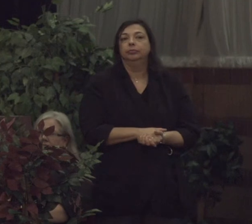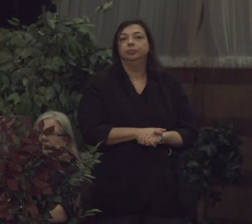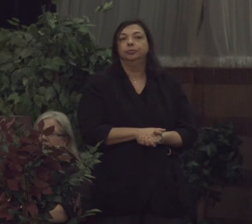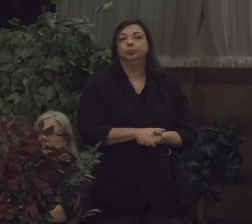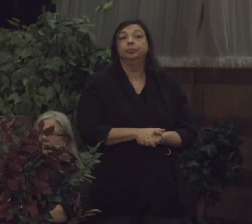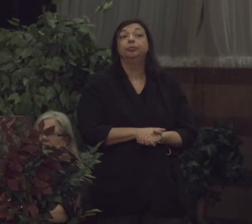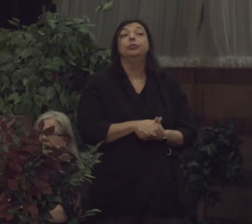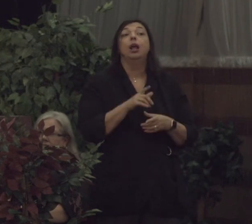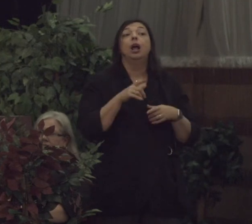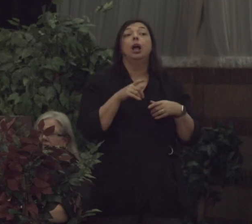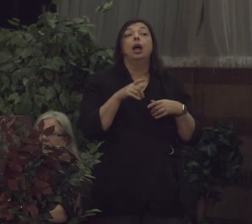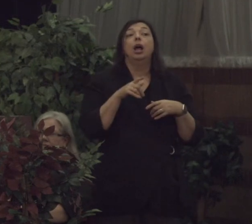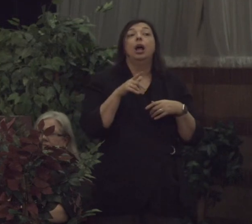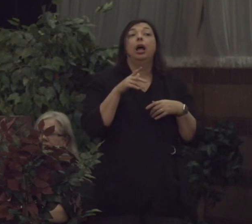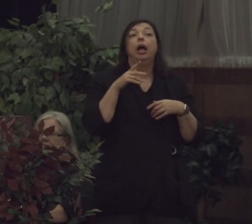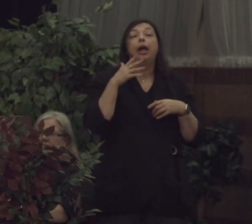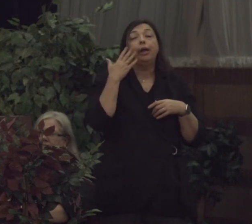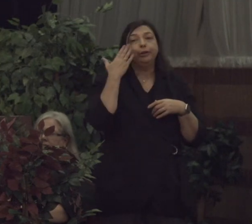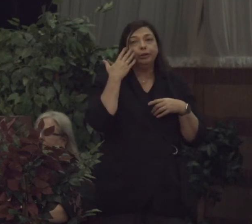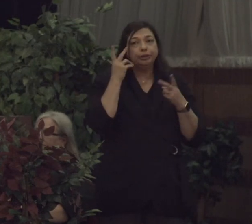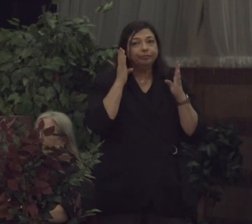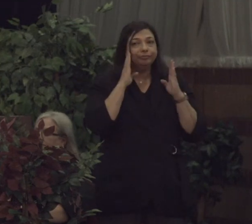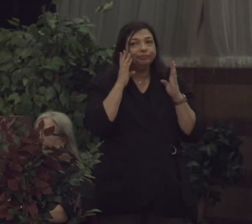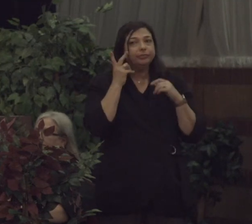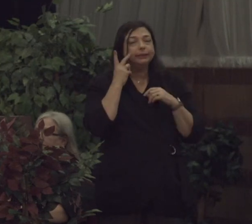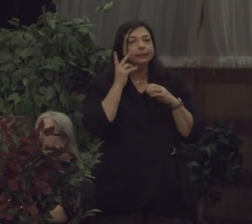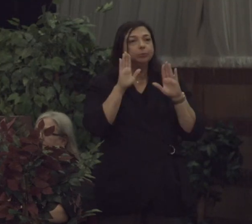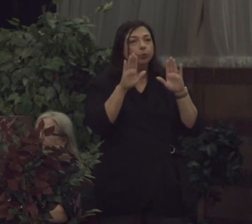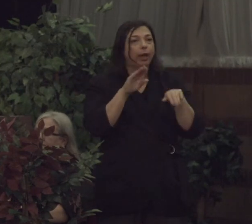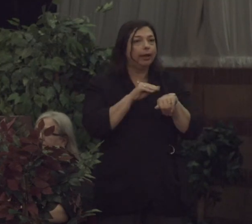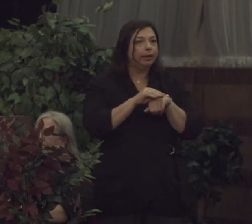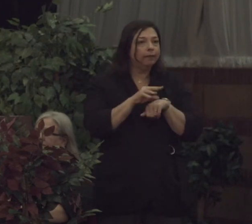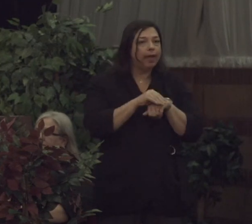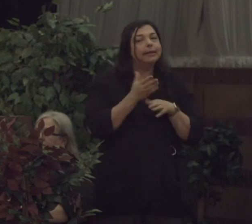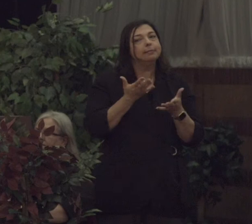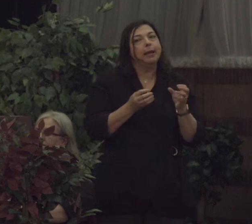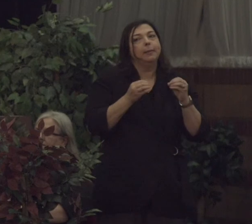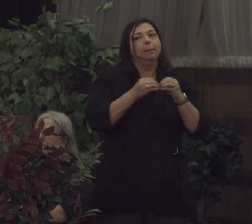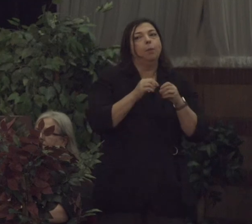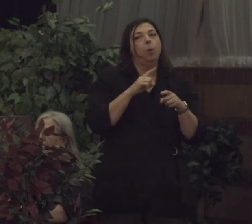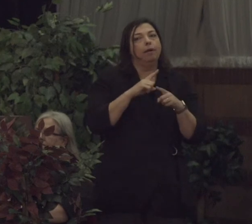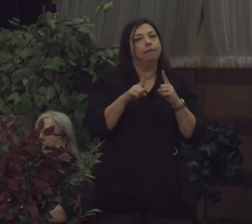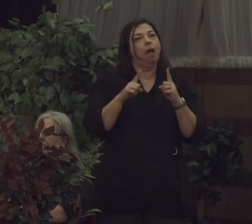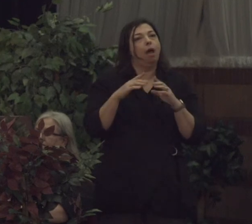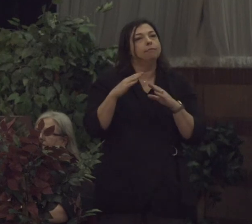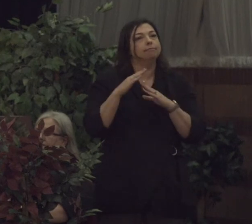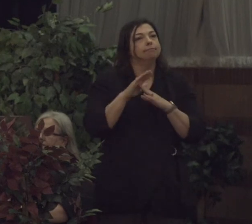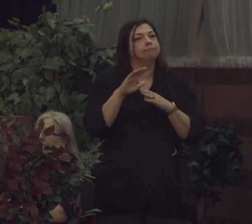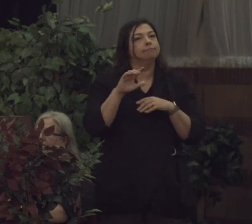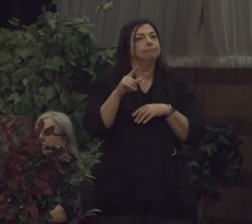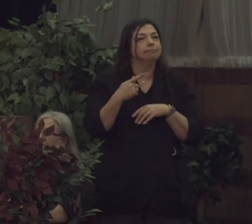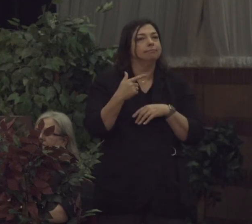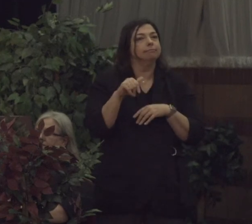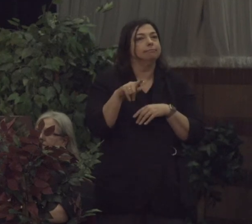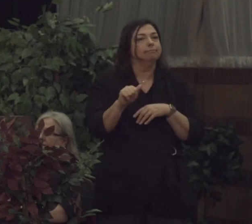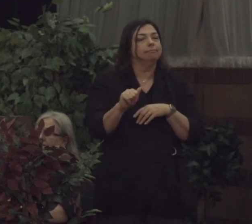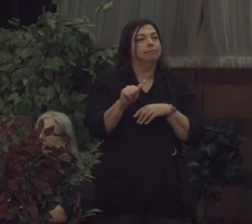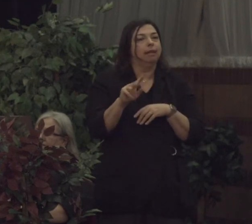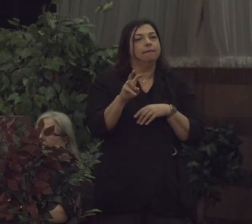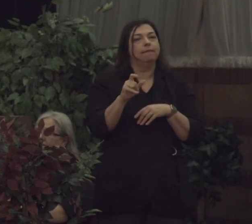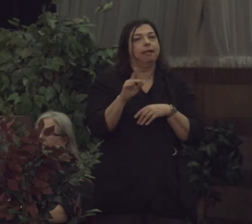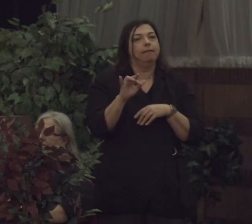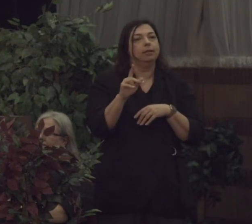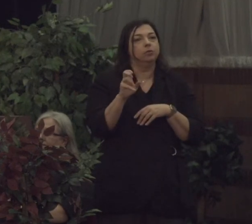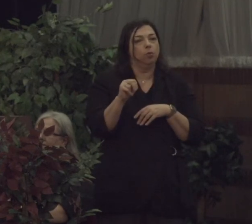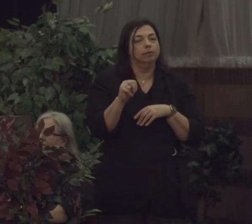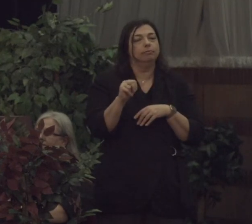Now, while you've heard some great advice tonight so far, and you'll probably hear some more from our valedictorian, I want to give you just a little bit of